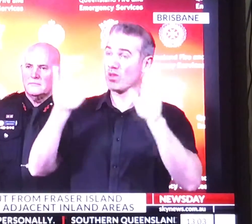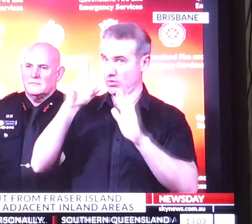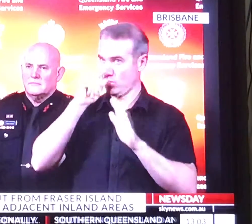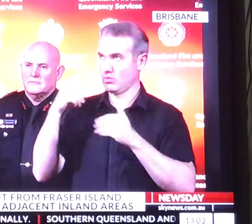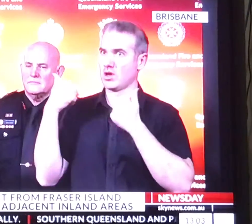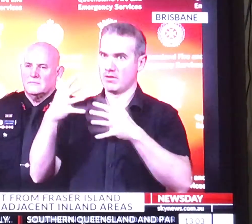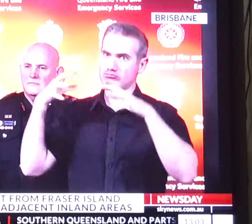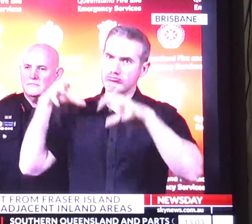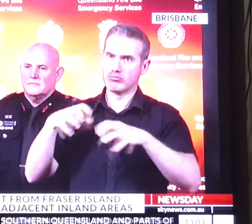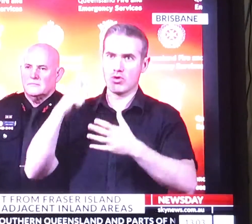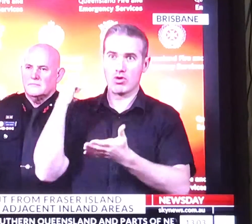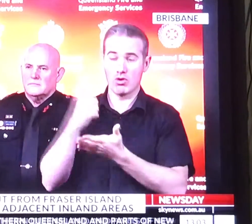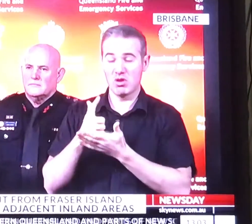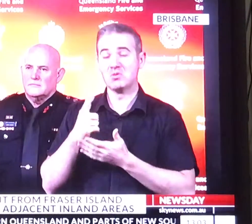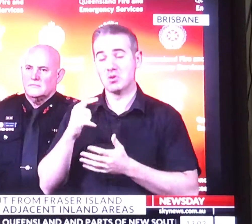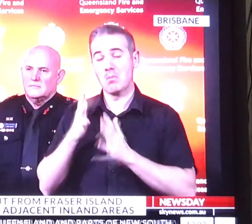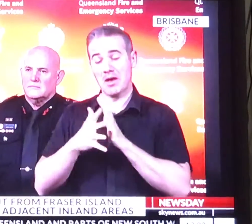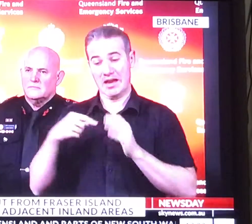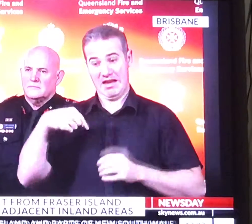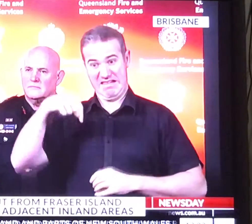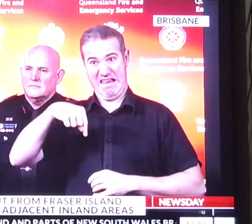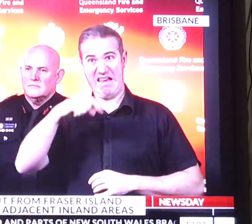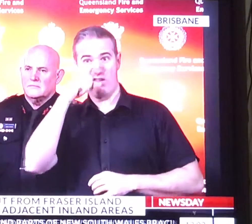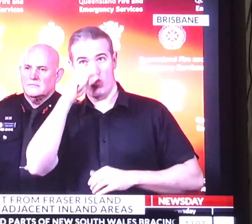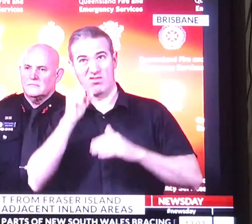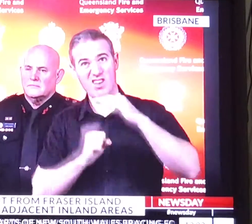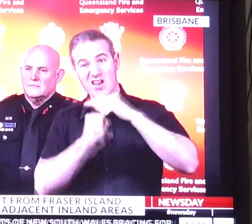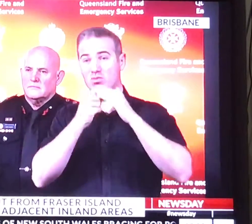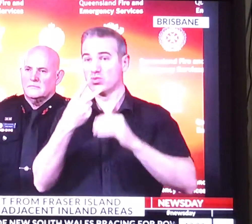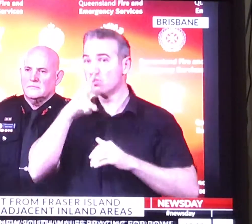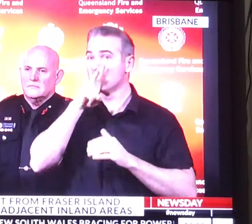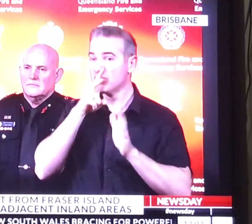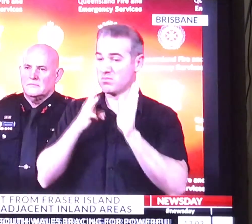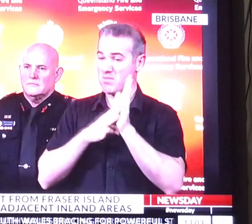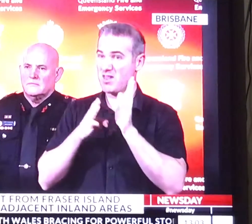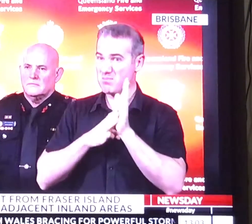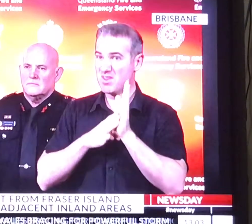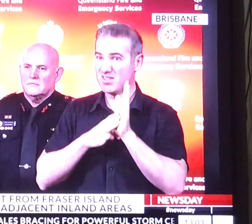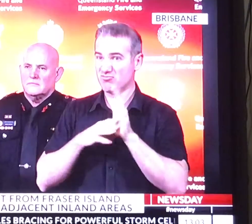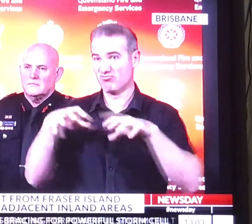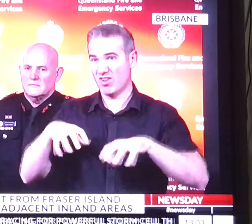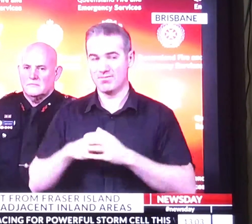that it could be rainfall totals anywhere up to 200 millimetres near our coastline around southeast Queensland.